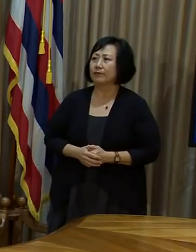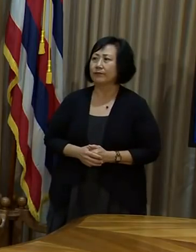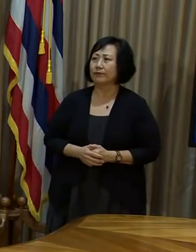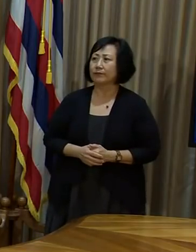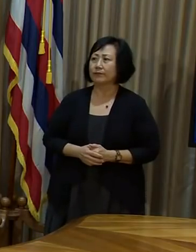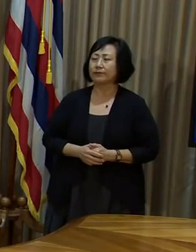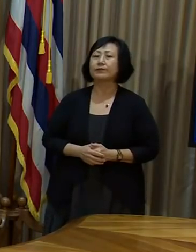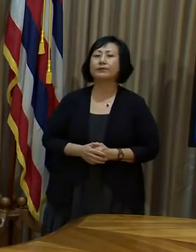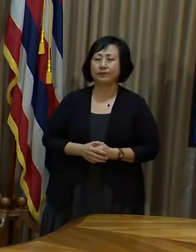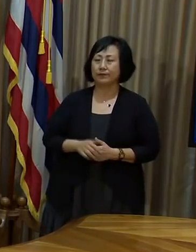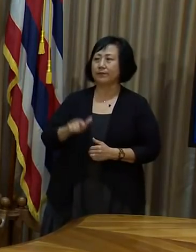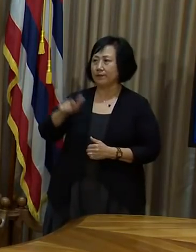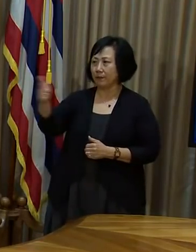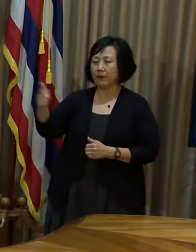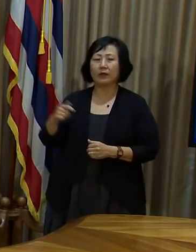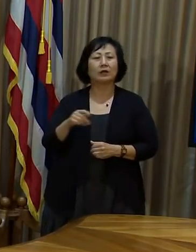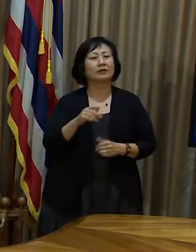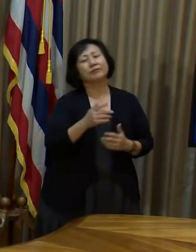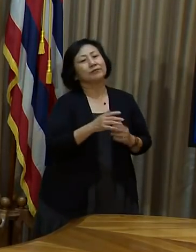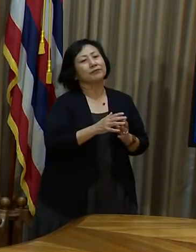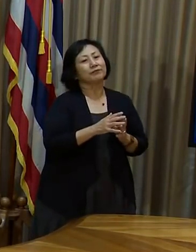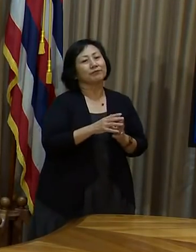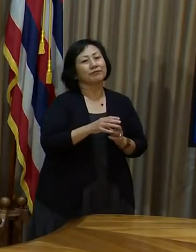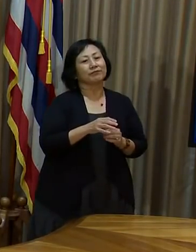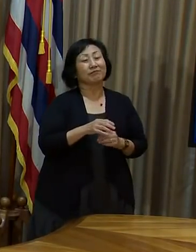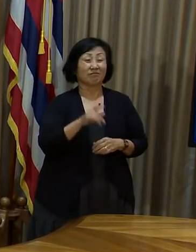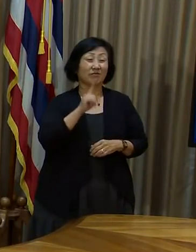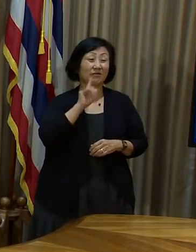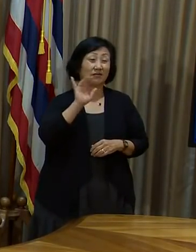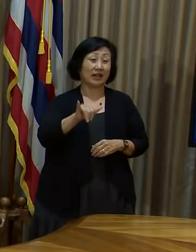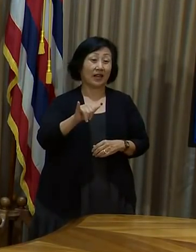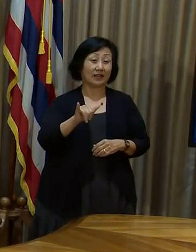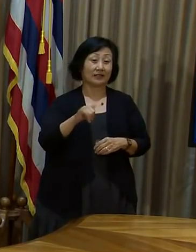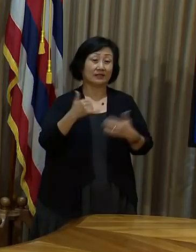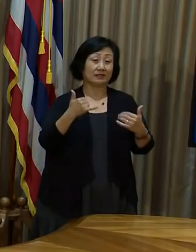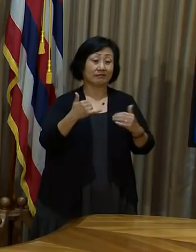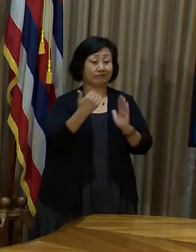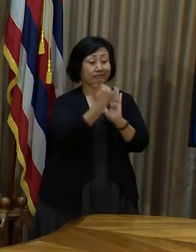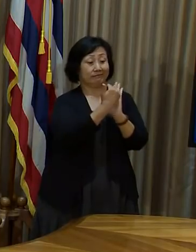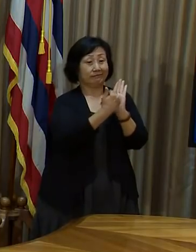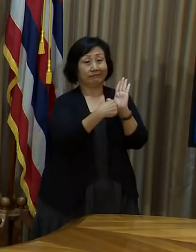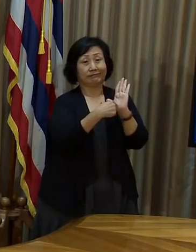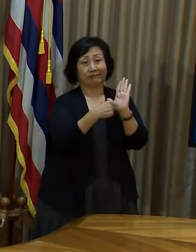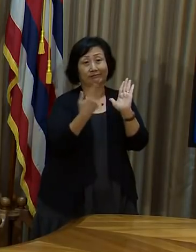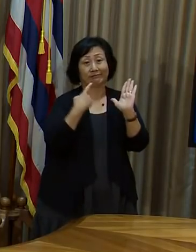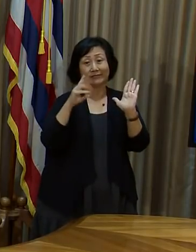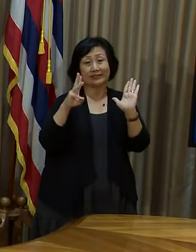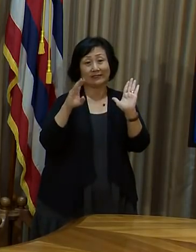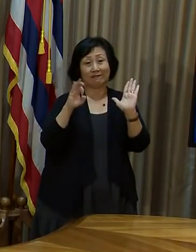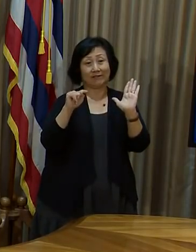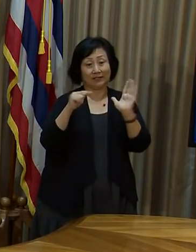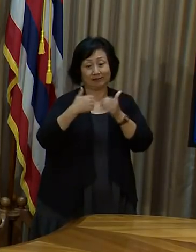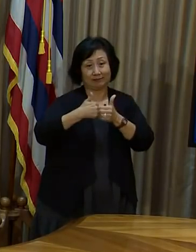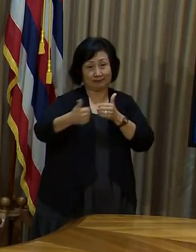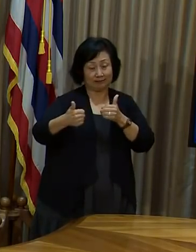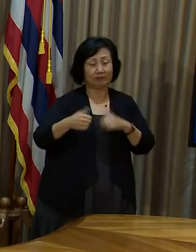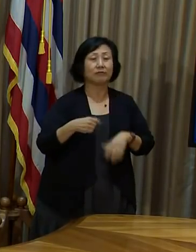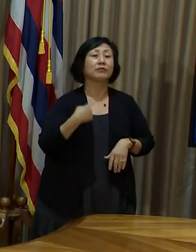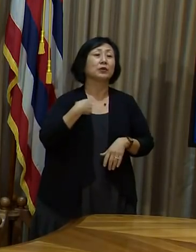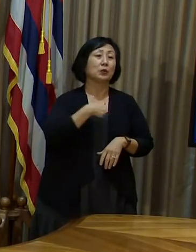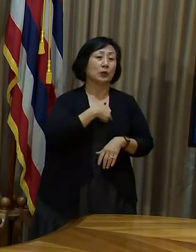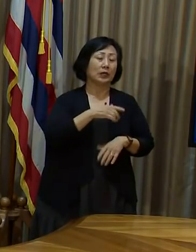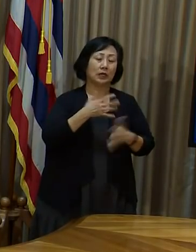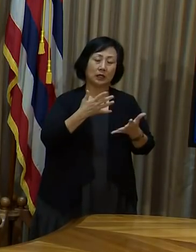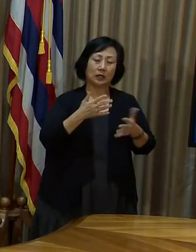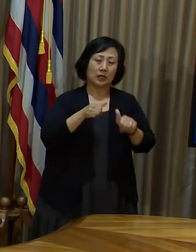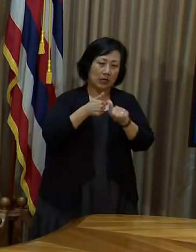Certainly that is what the specific guidelines entails. we continue to work